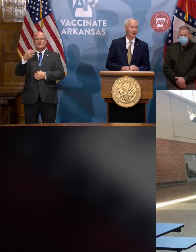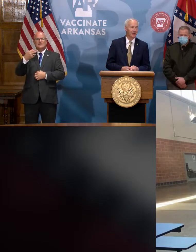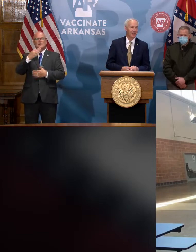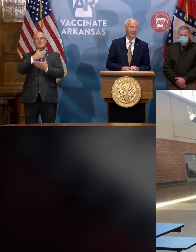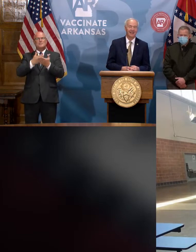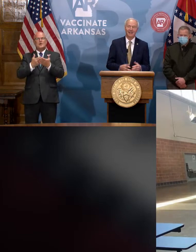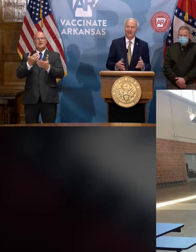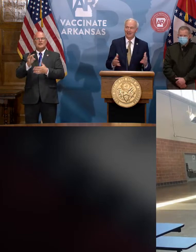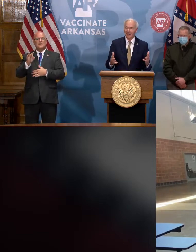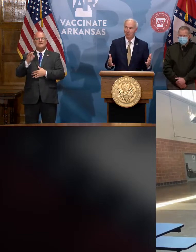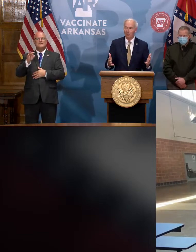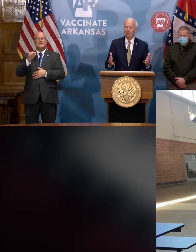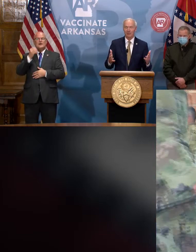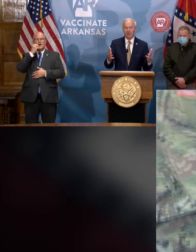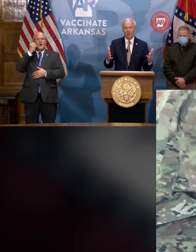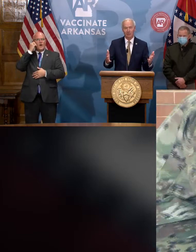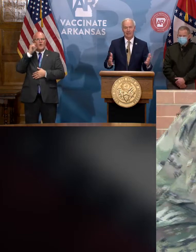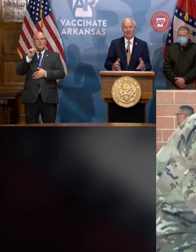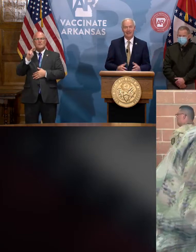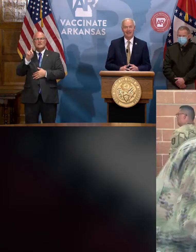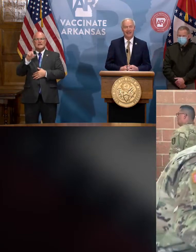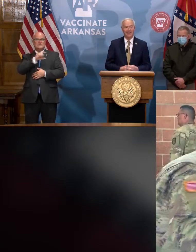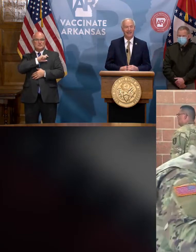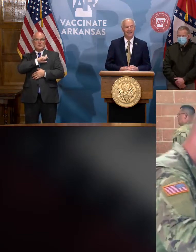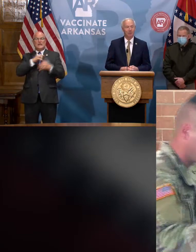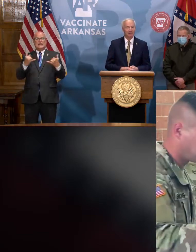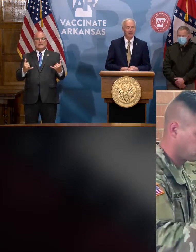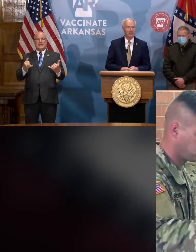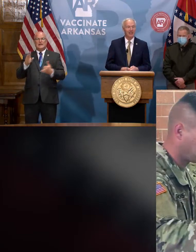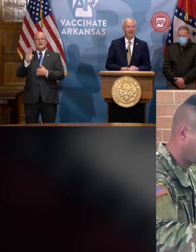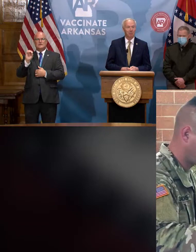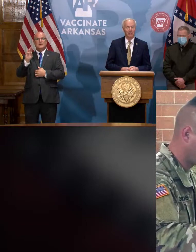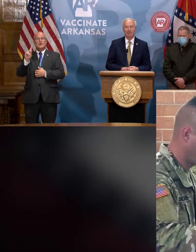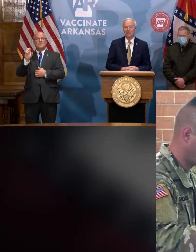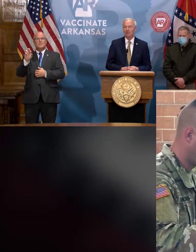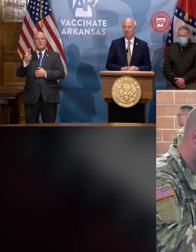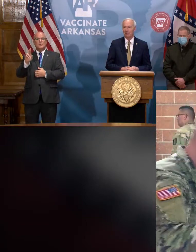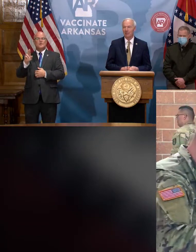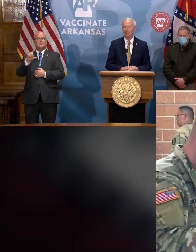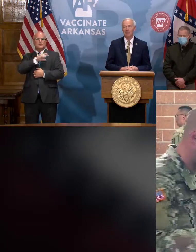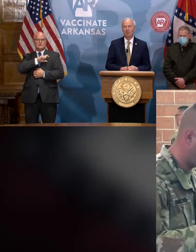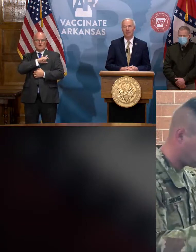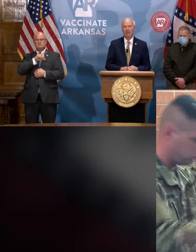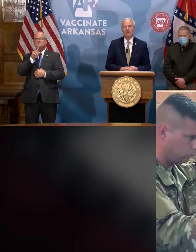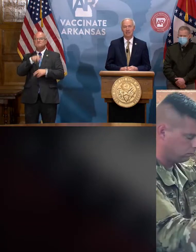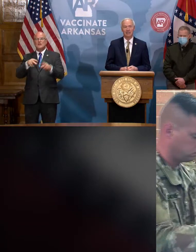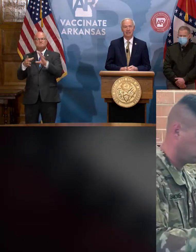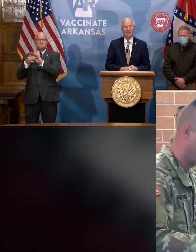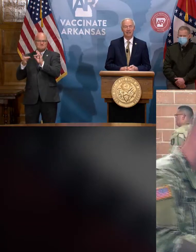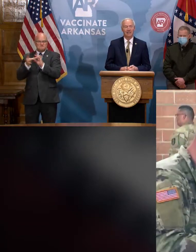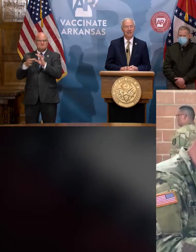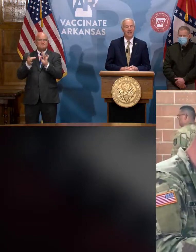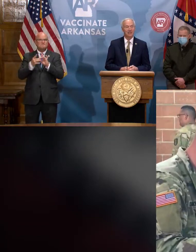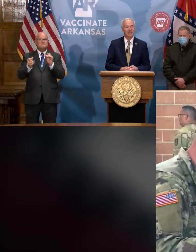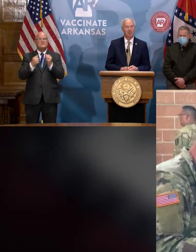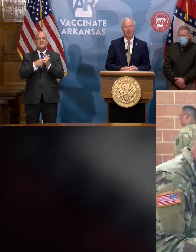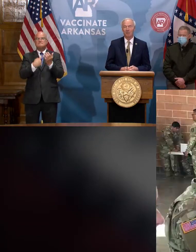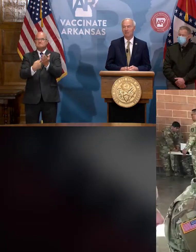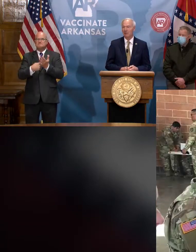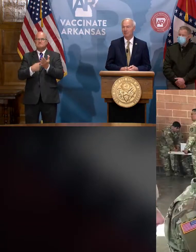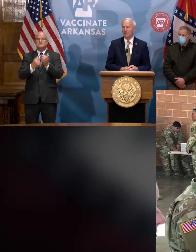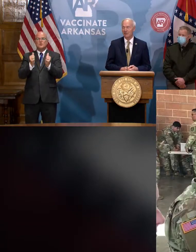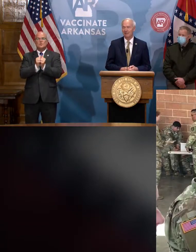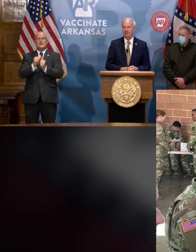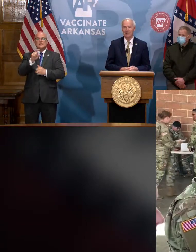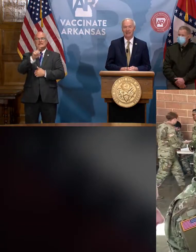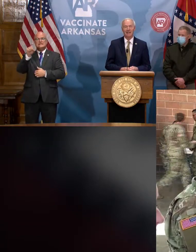Homeland Security, now Border Patrol, and we visited, got briefings from them, as well as the Texas Department